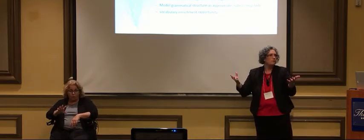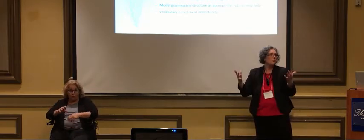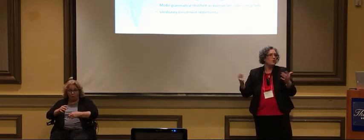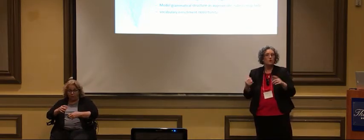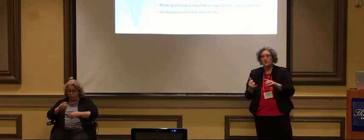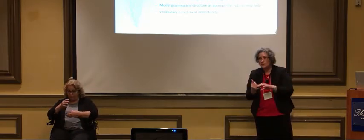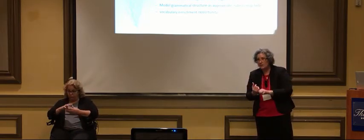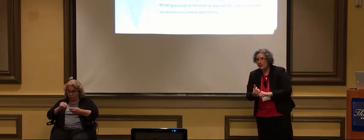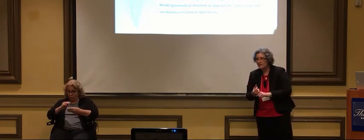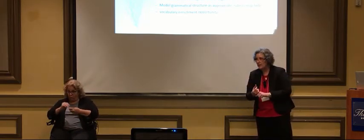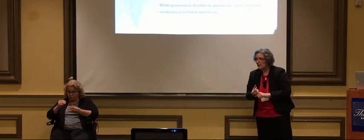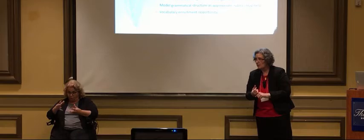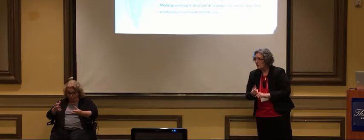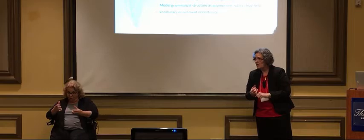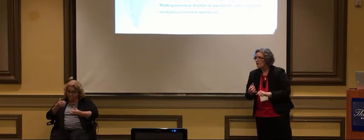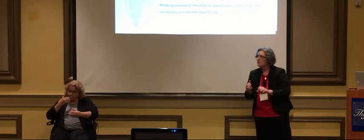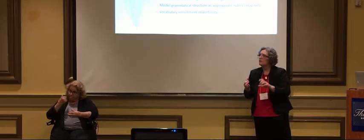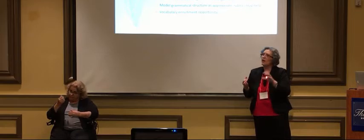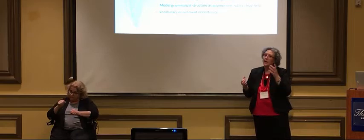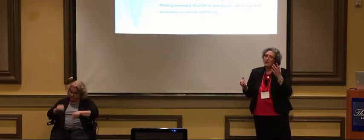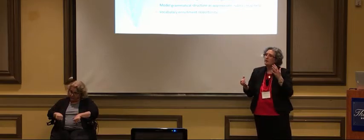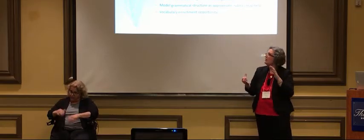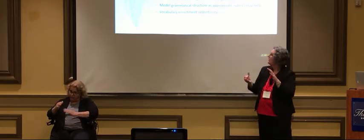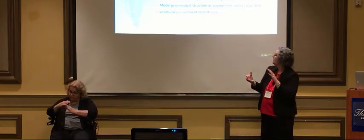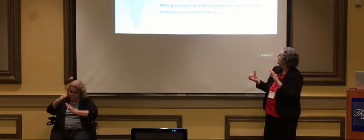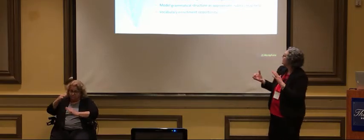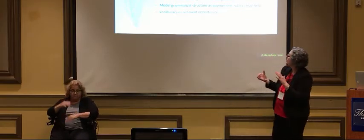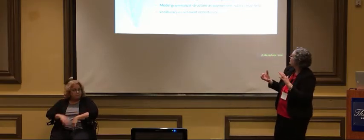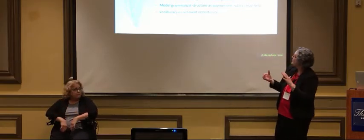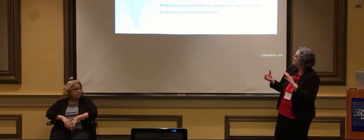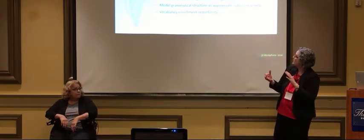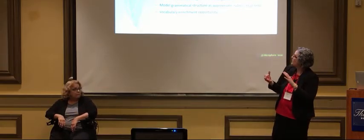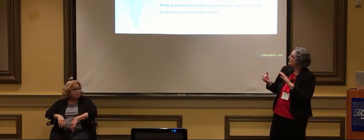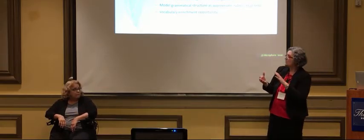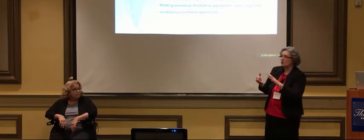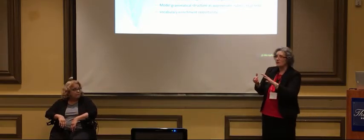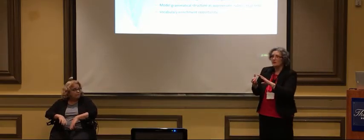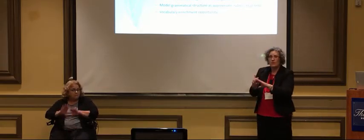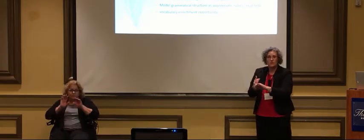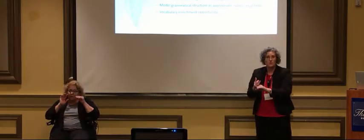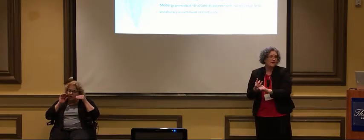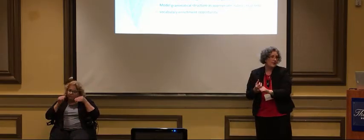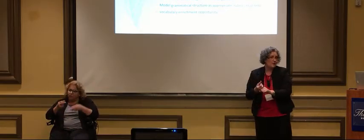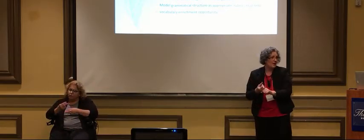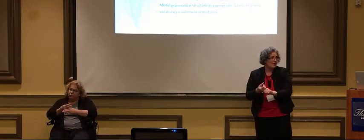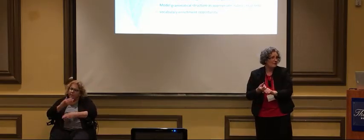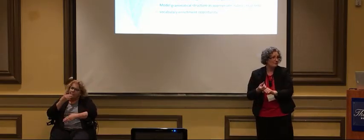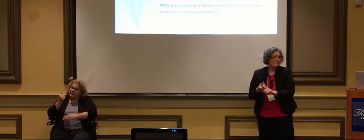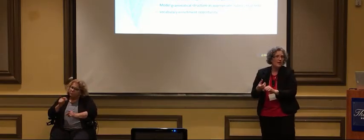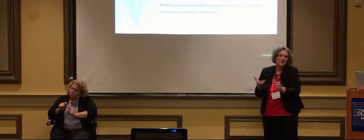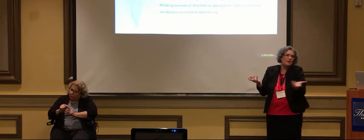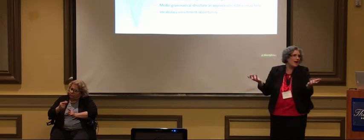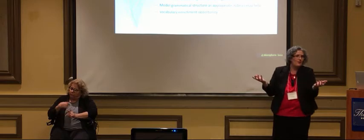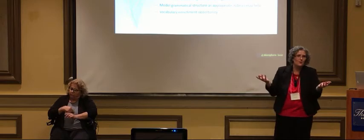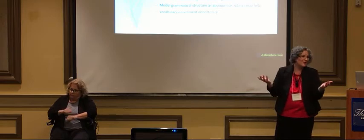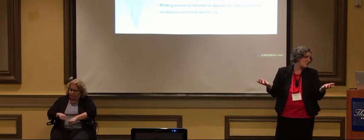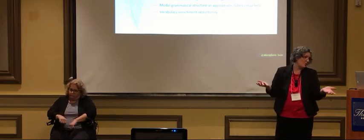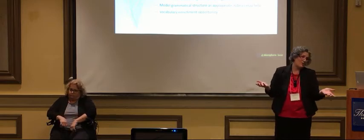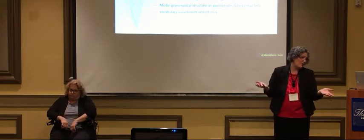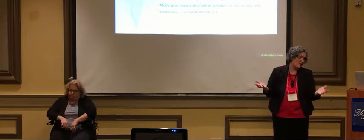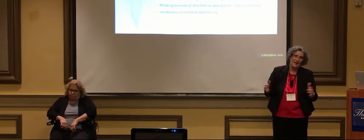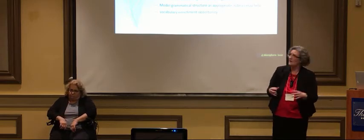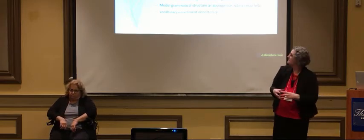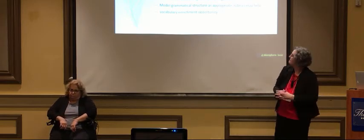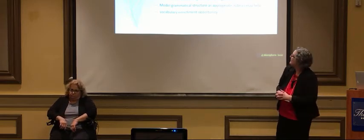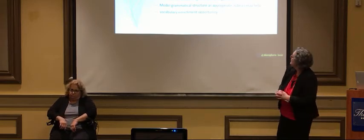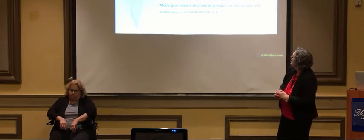world. You want it to be the best it can be, and you know, let's focus on using the best words that we can. And everyone's in